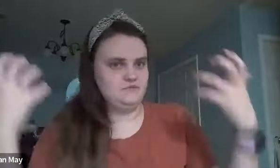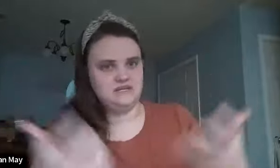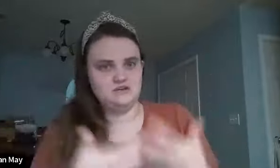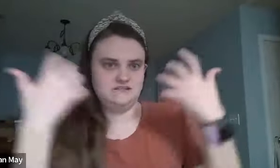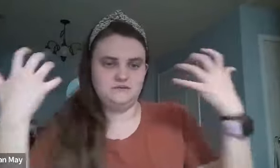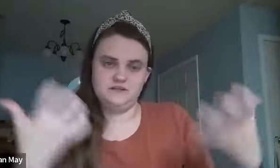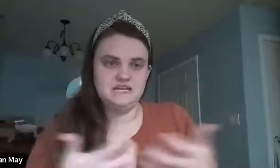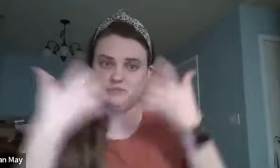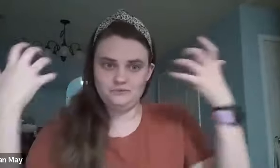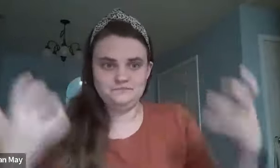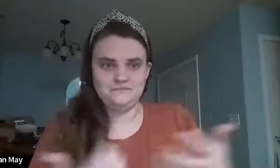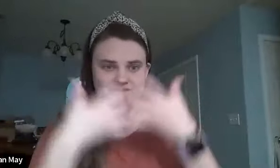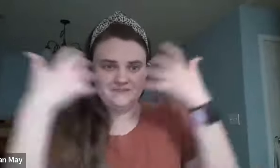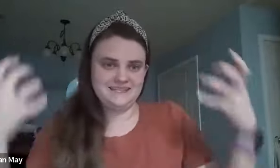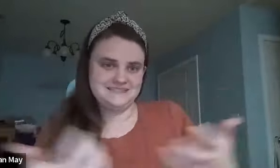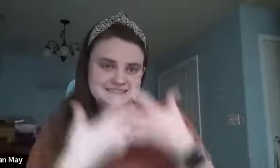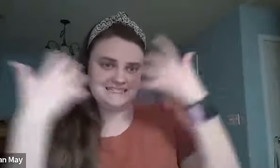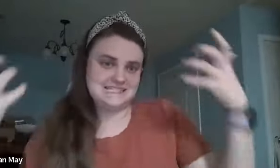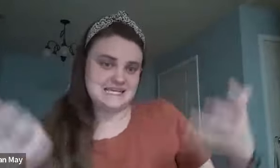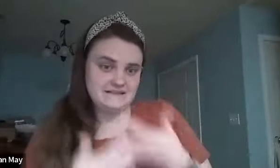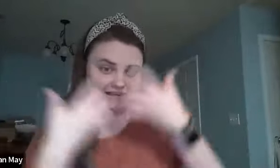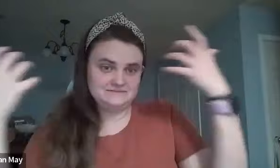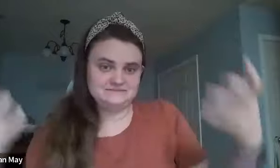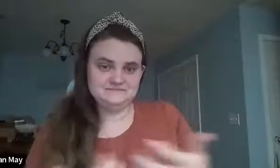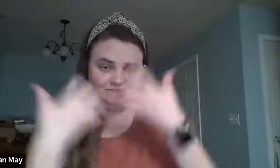being tossed in front of your table. Salad.